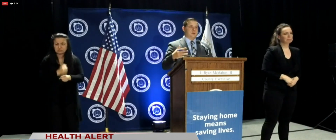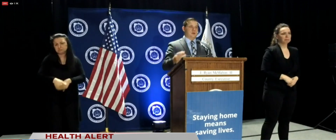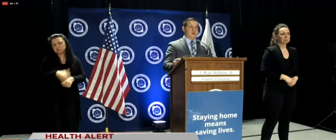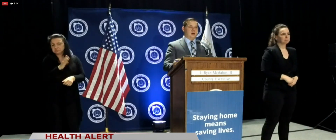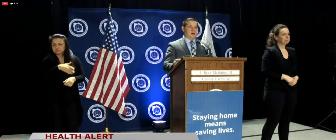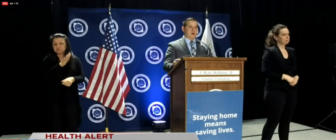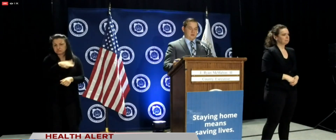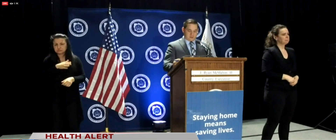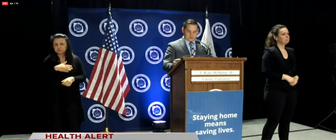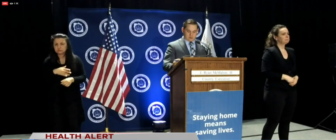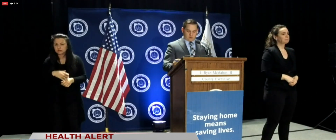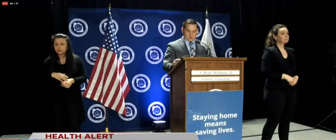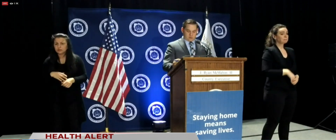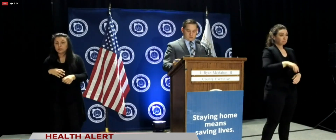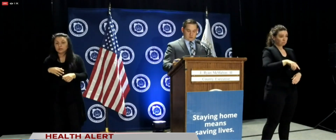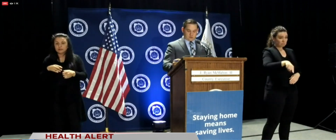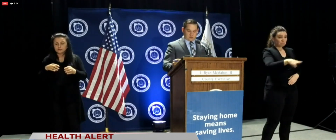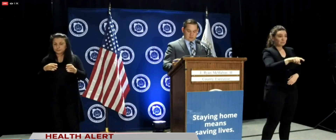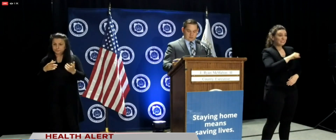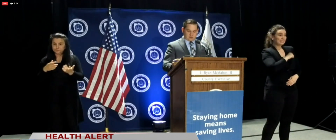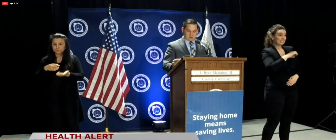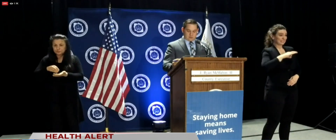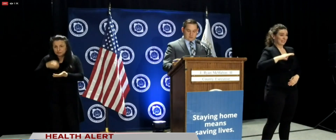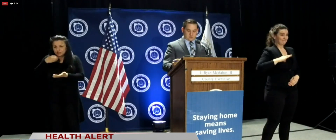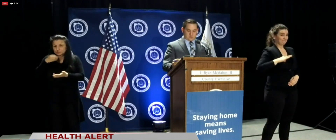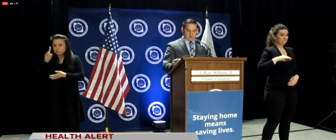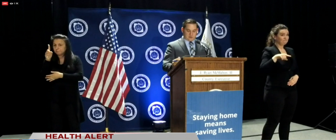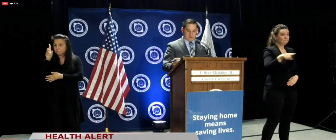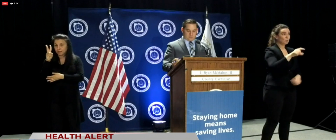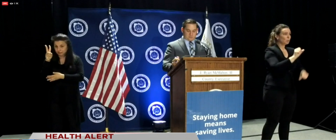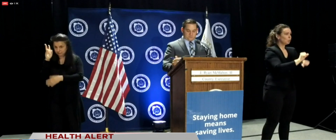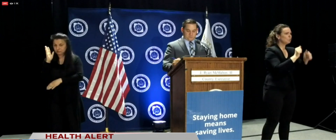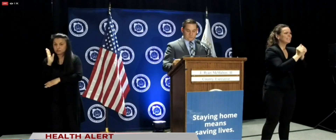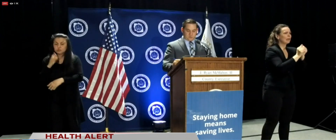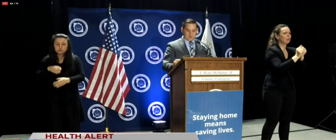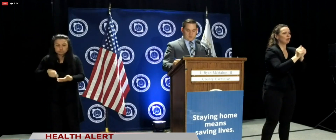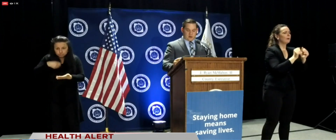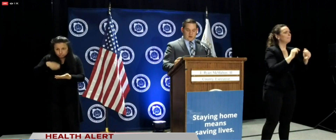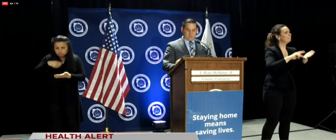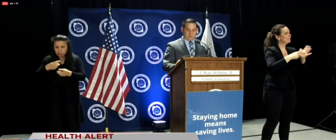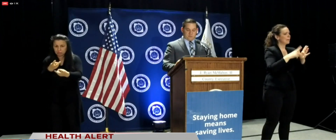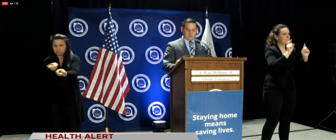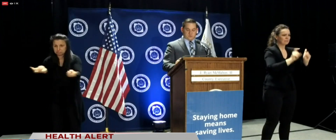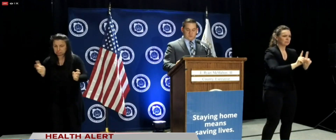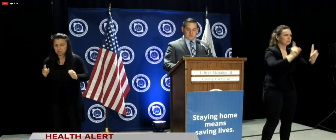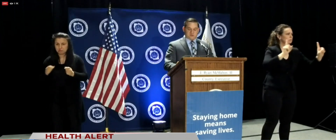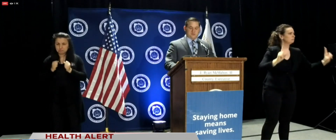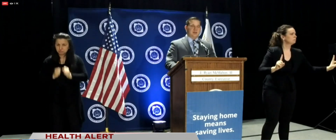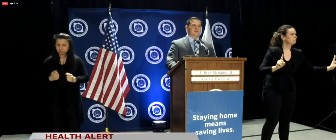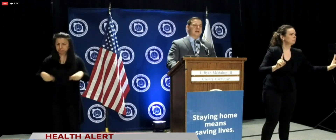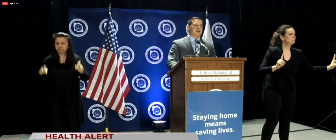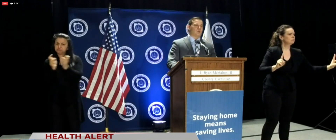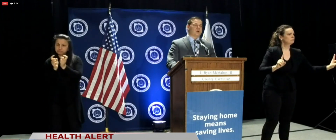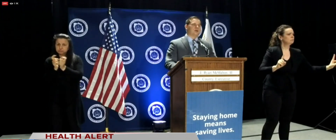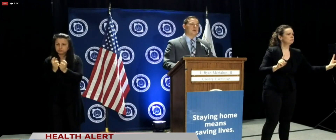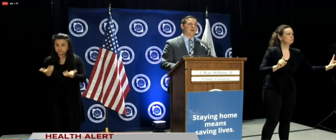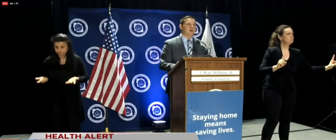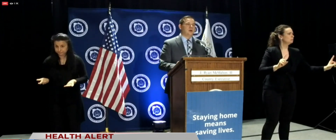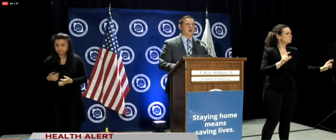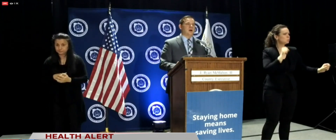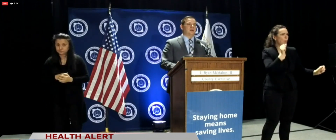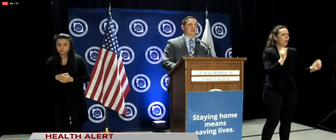employees, and so certainly these issues have happened. Proper social distancing outside of